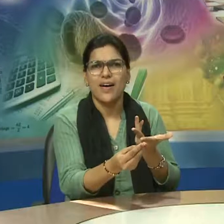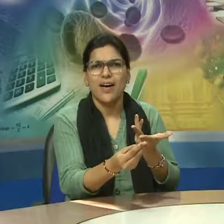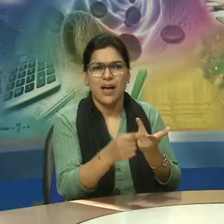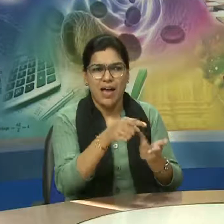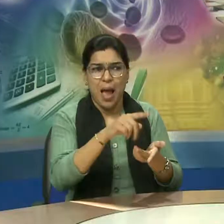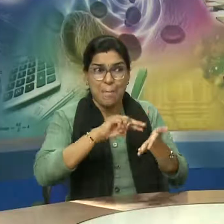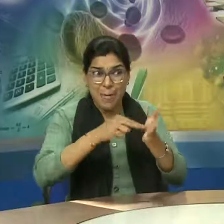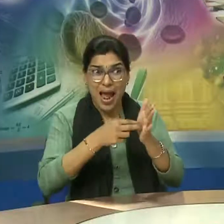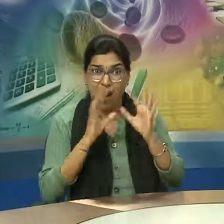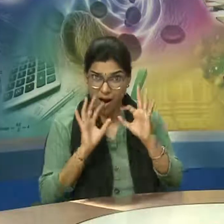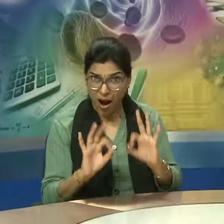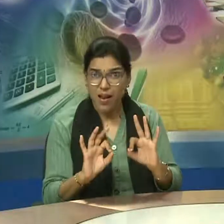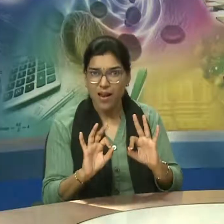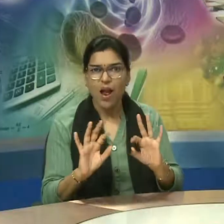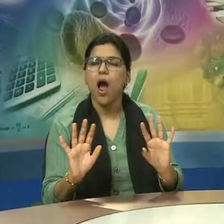without meaning it.